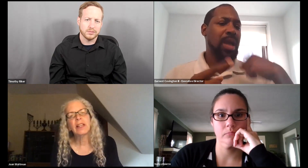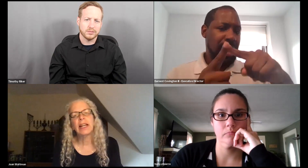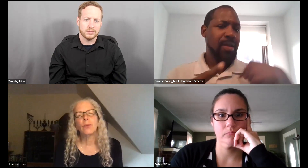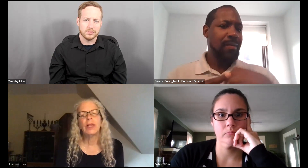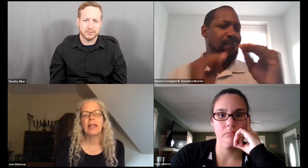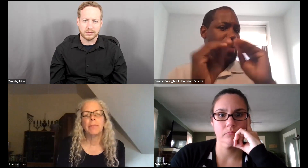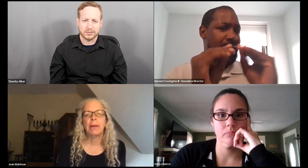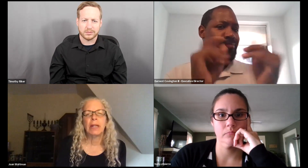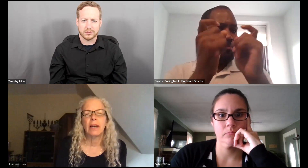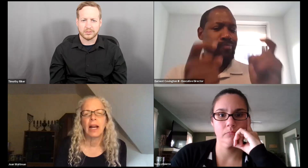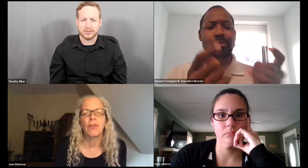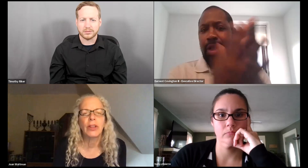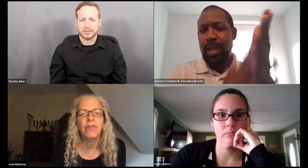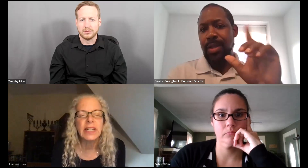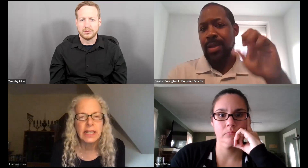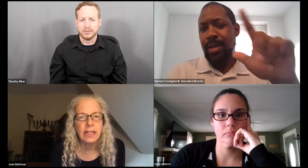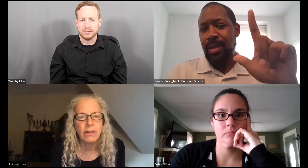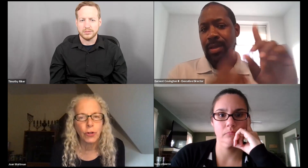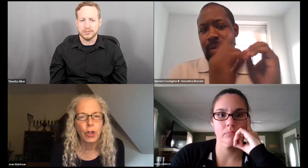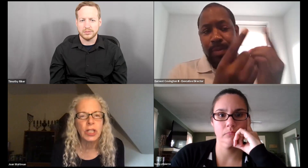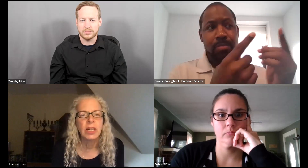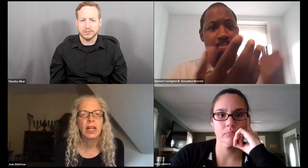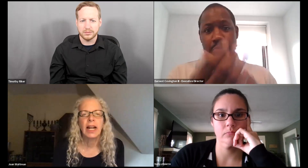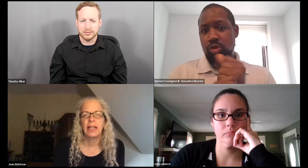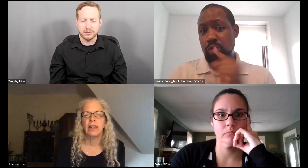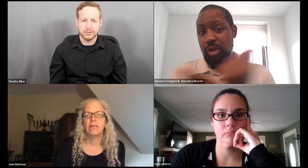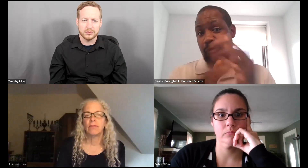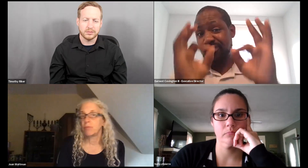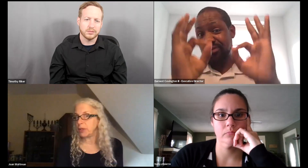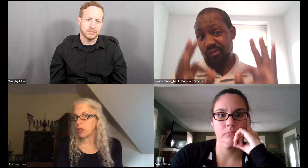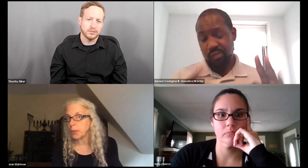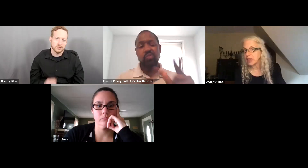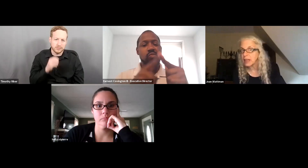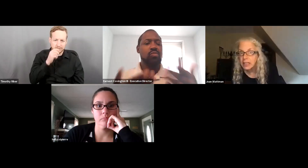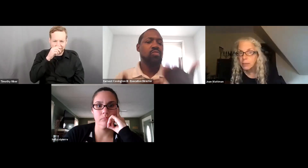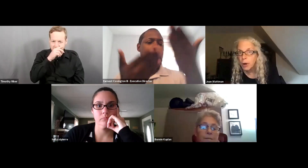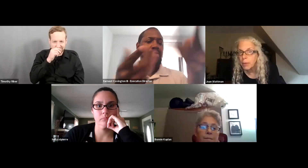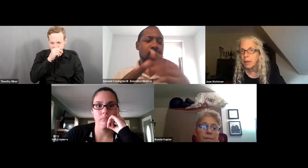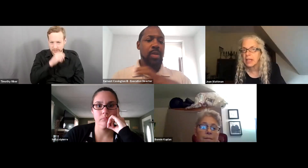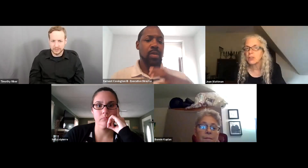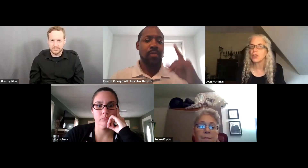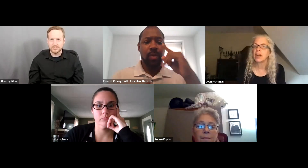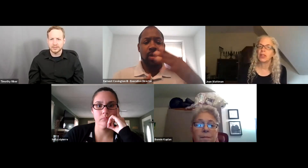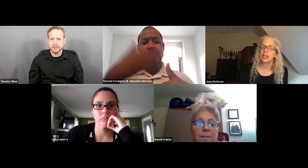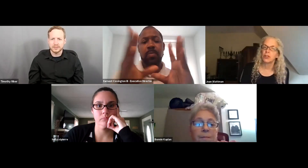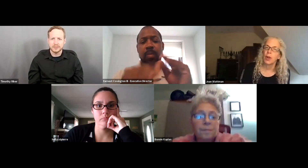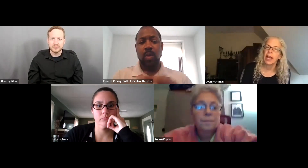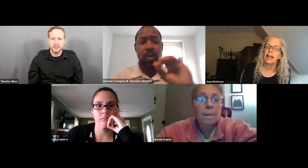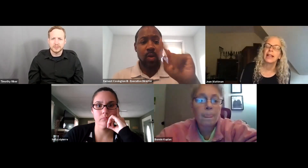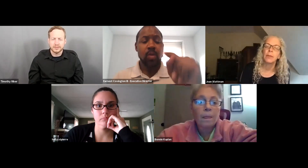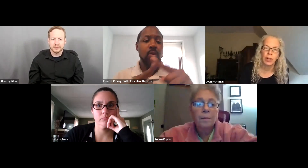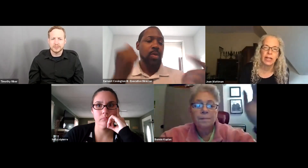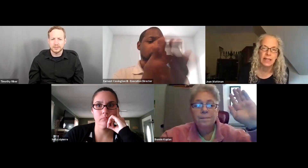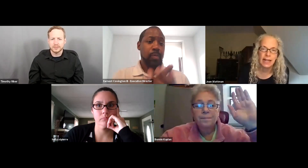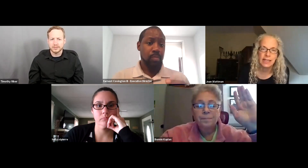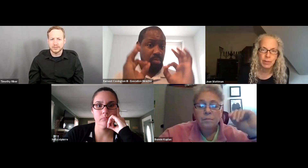I feel like with the amendment, I'd rather fix it first and then maybe check with the legal department, making sure that everything is okay,